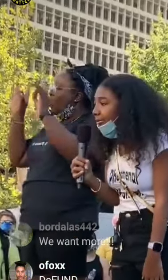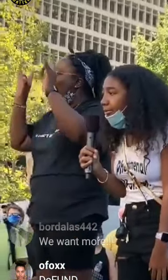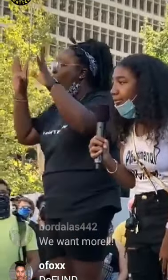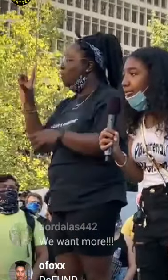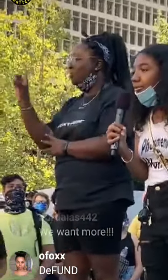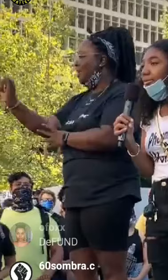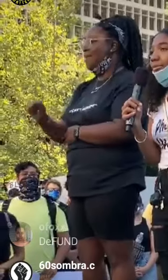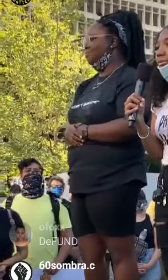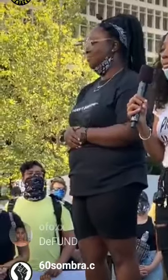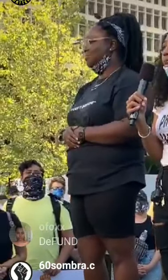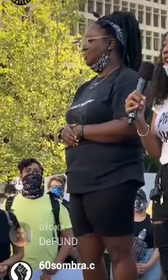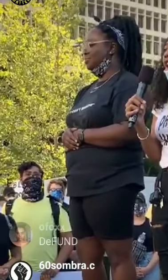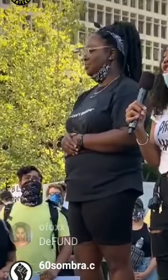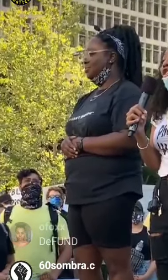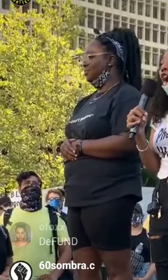horrible DA.